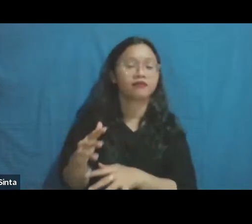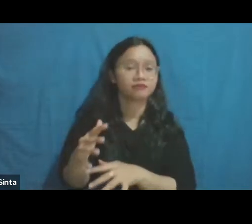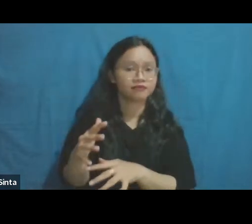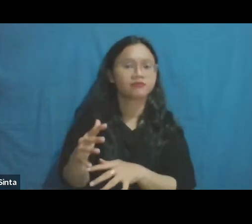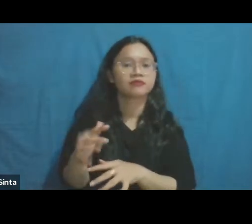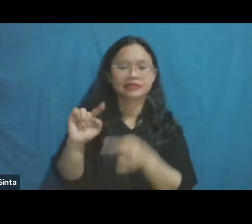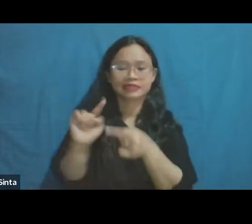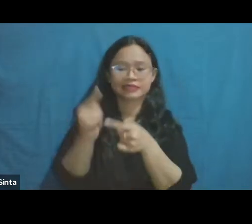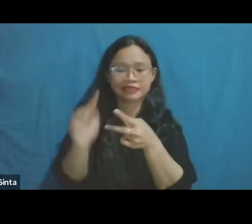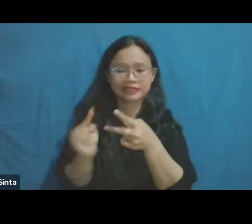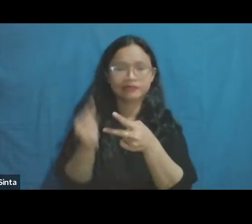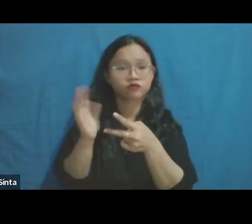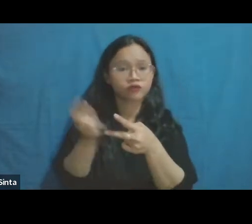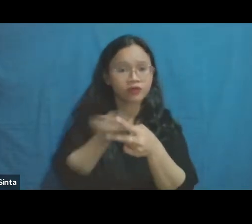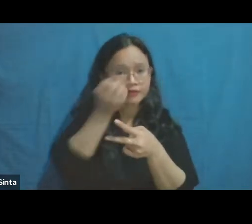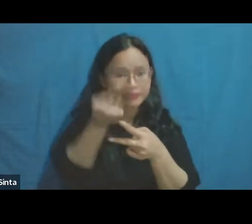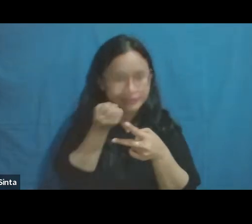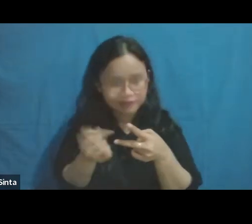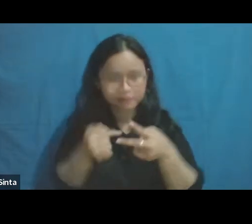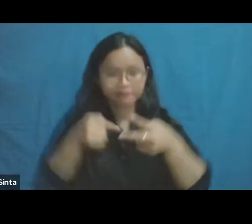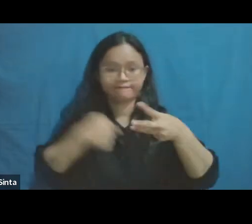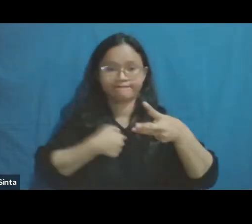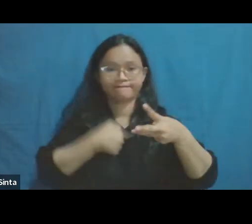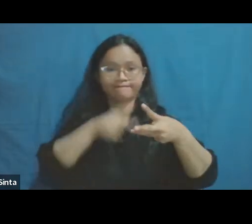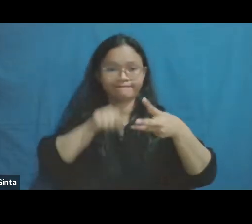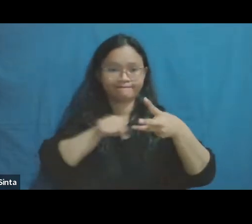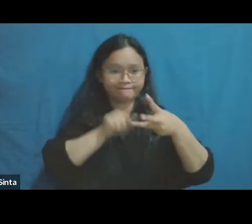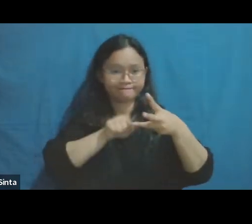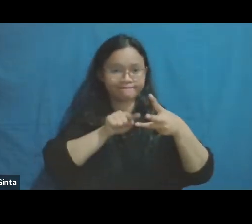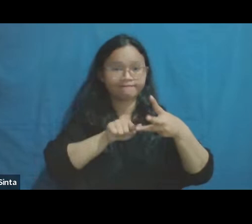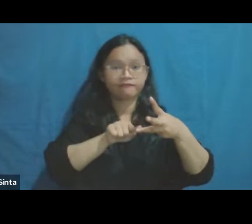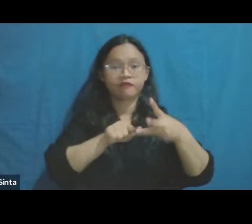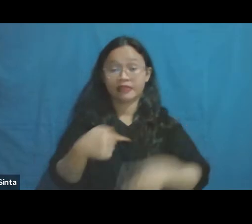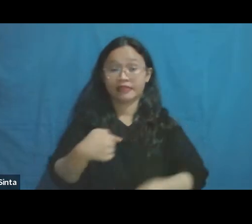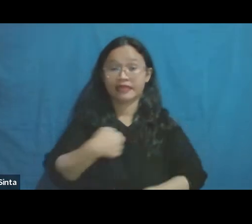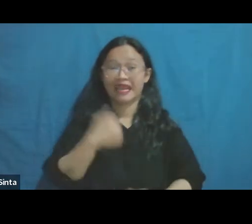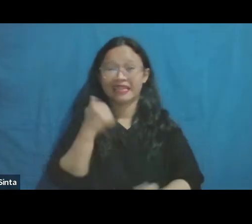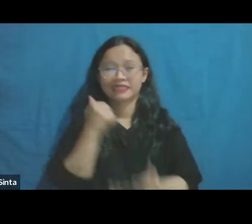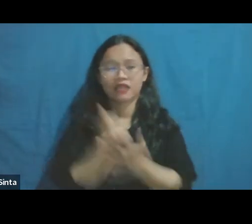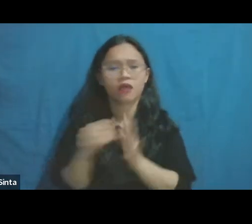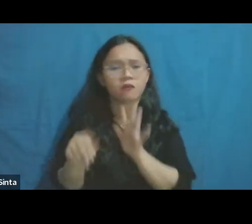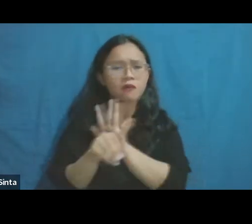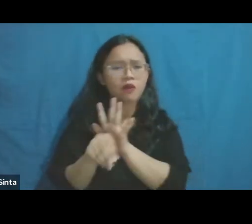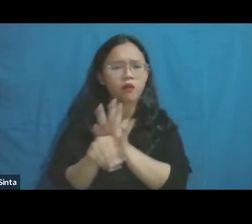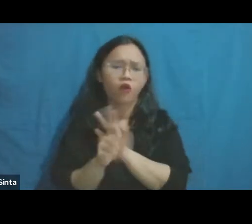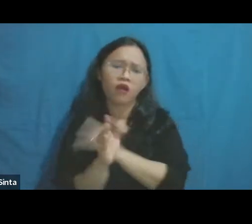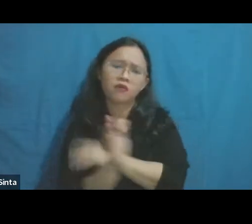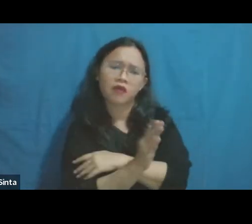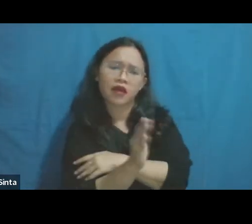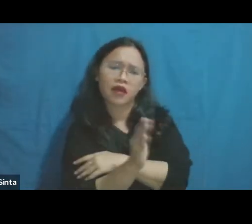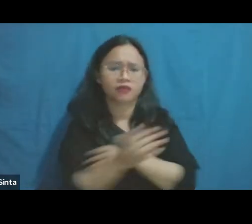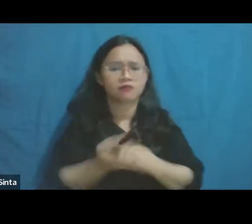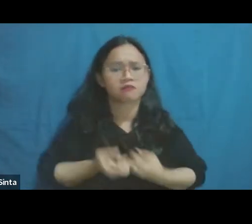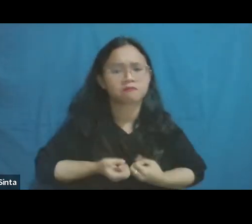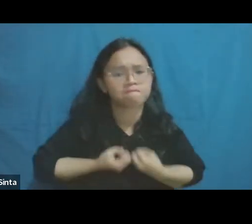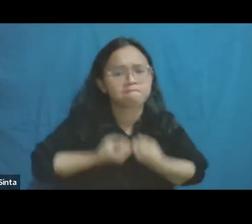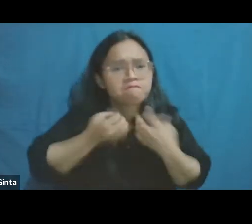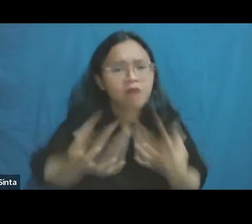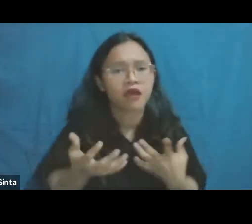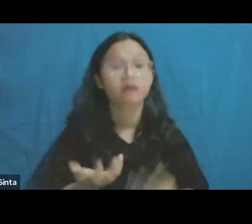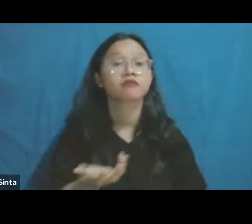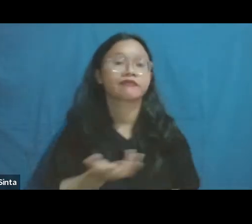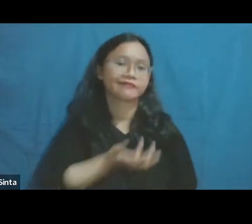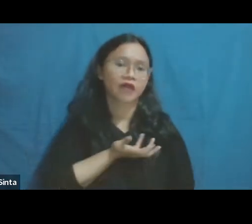as a West Papuan, I just want to share my personal experience living in West